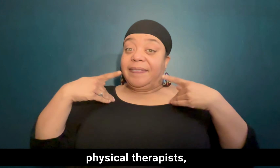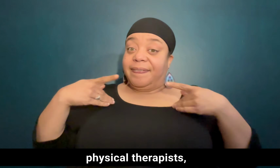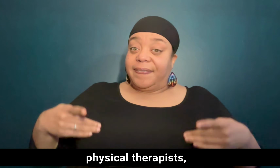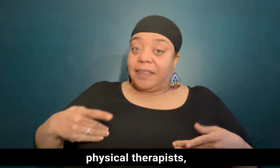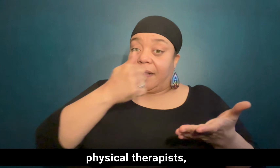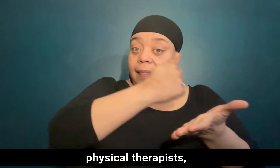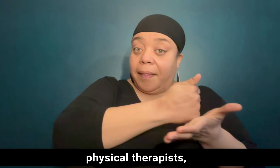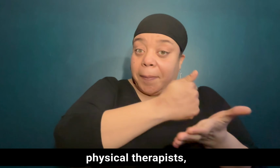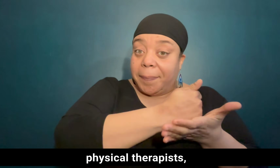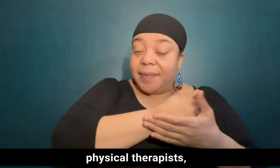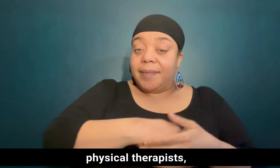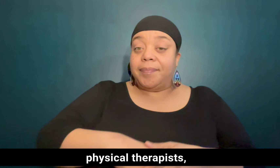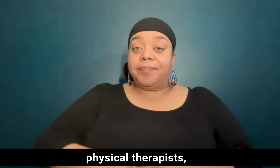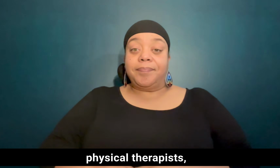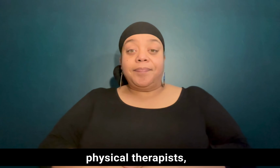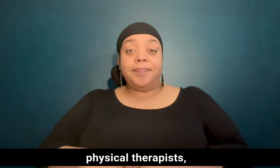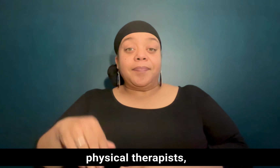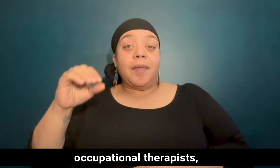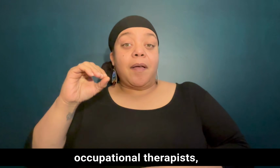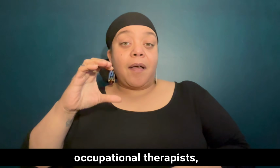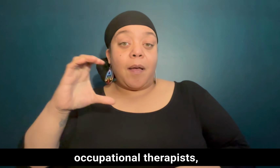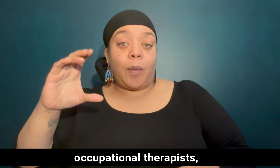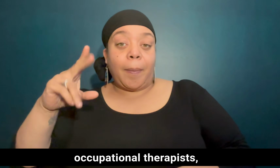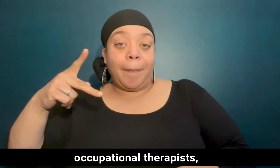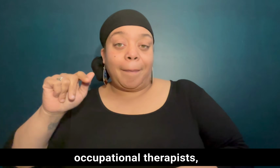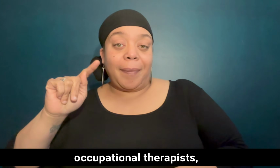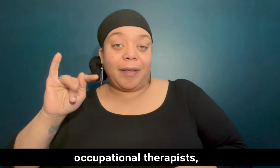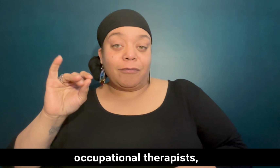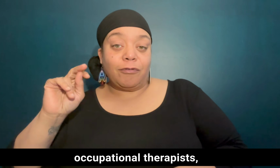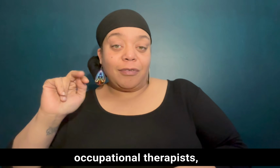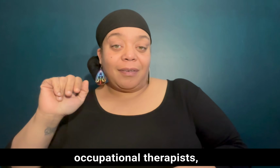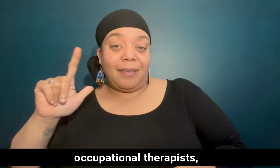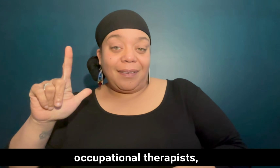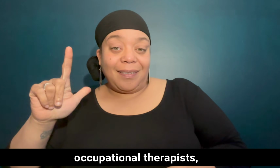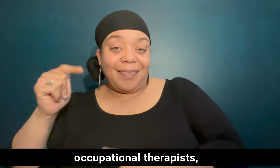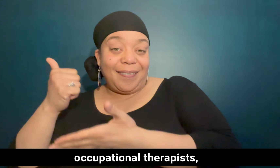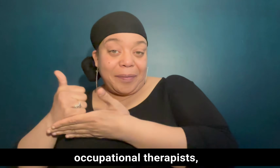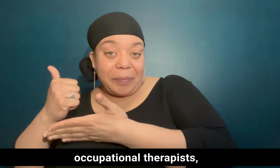physical therapists, occupational therapists,